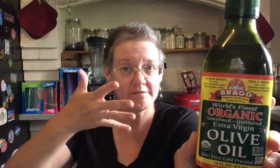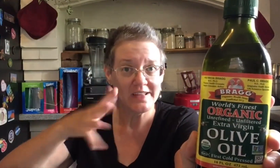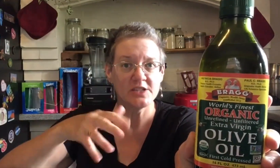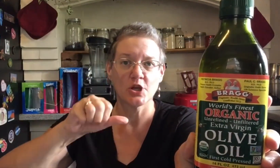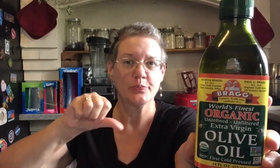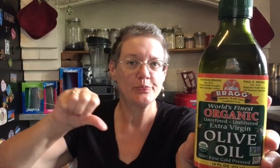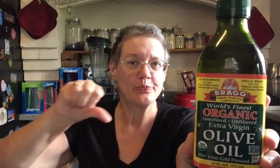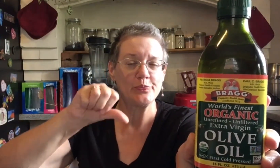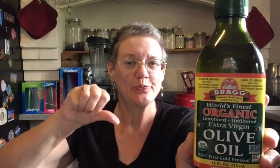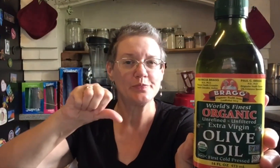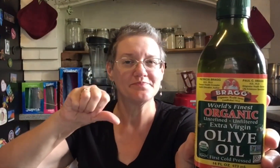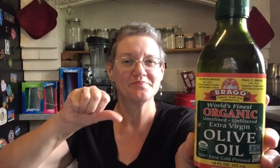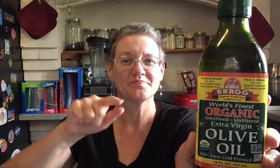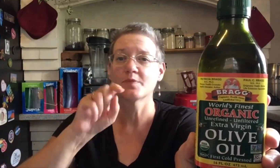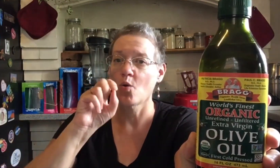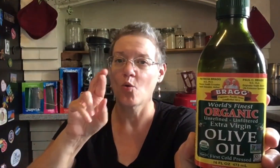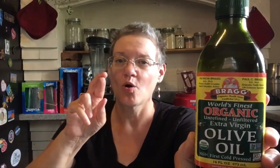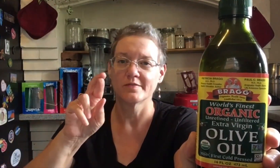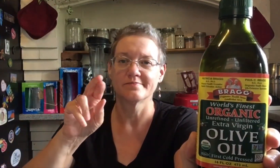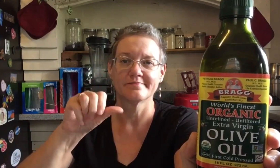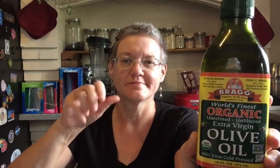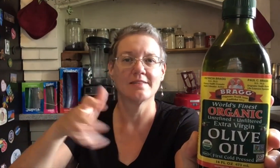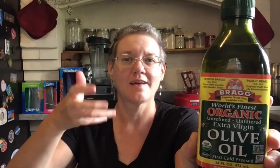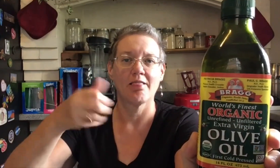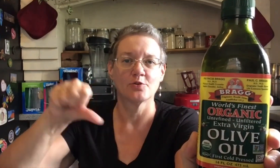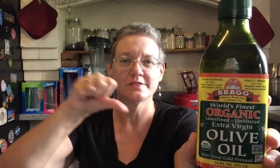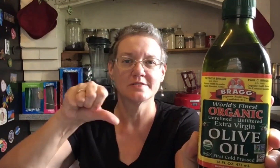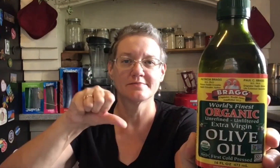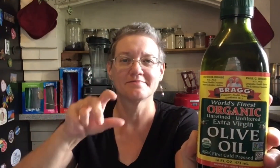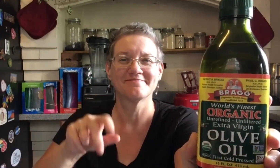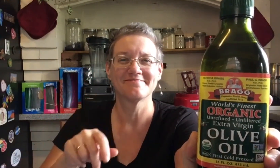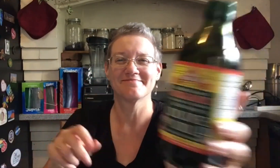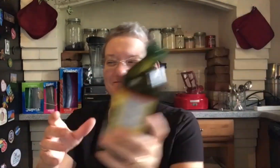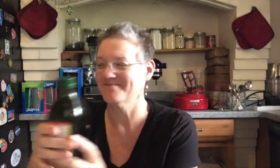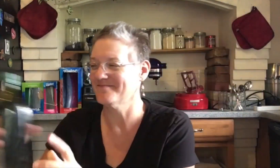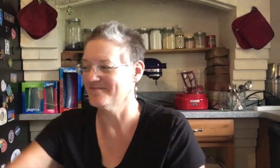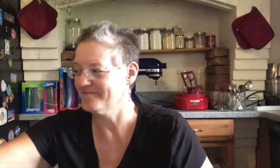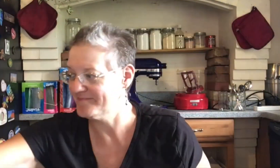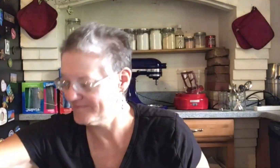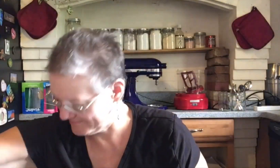like with Italian after I've cooked the food, or like in salad dressings.